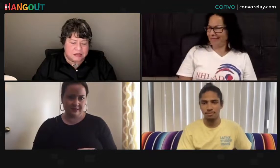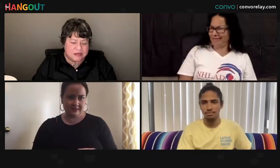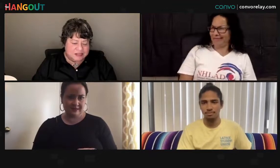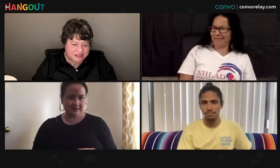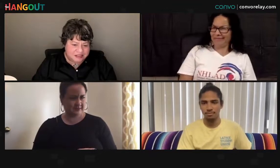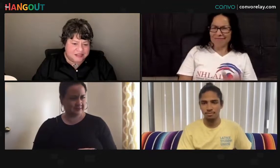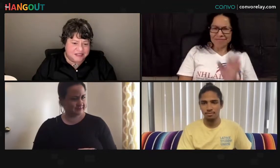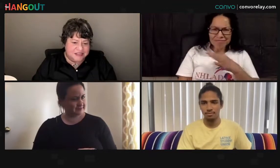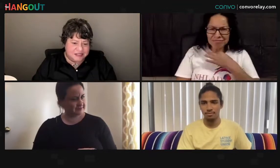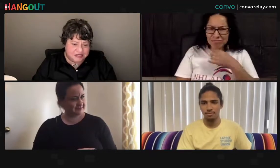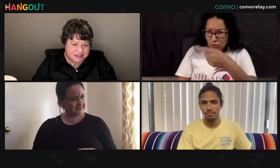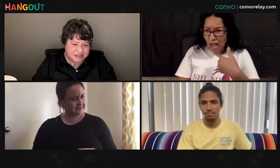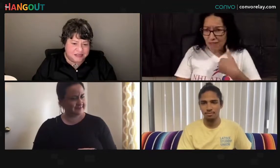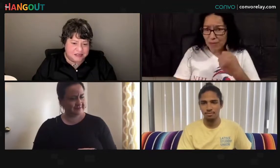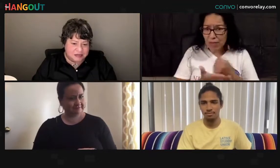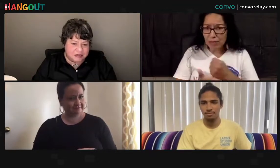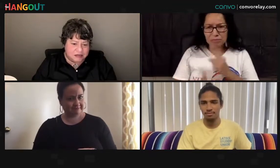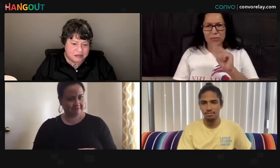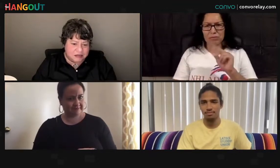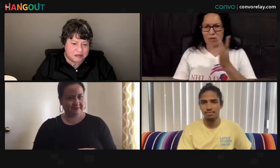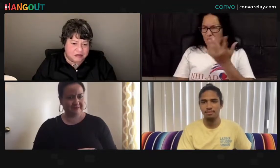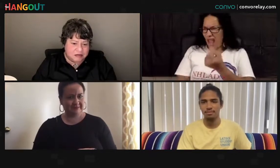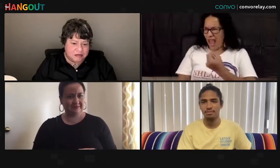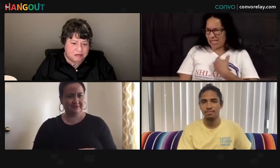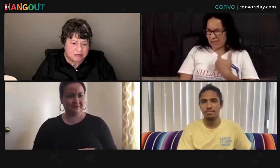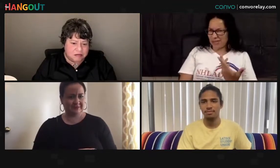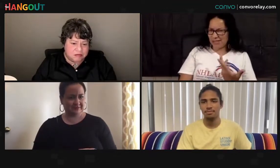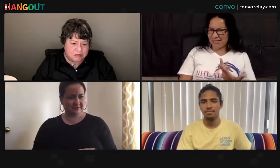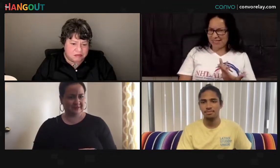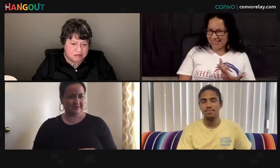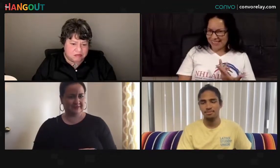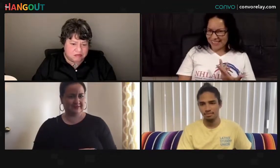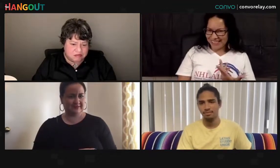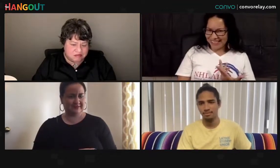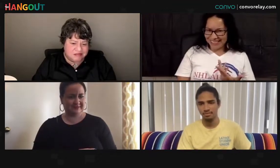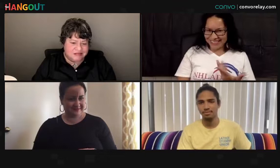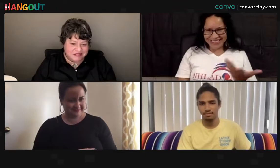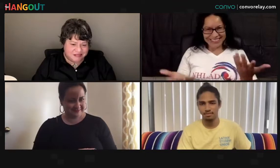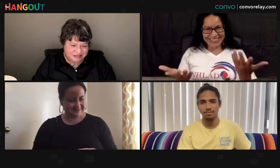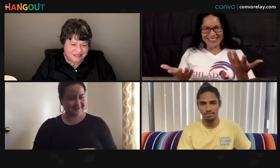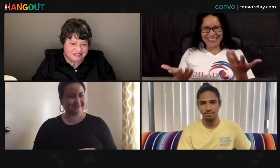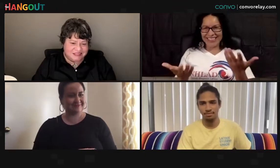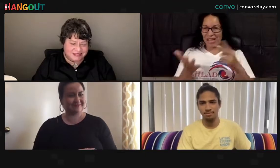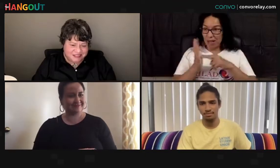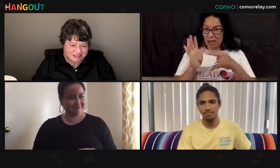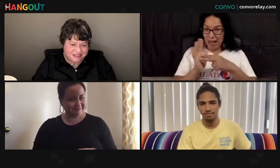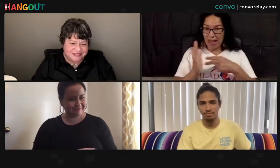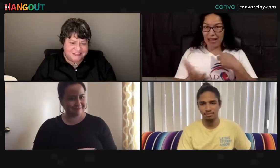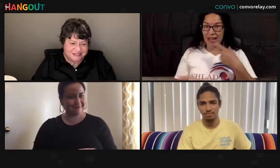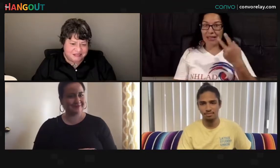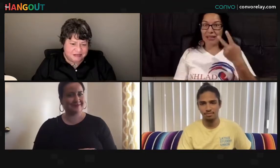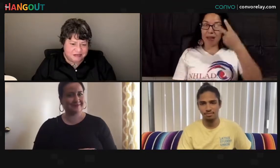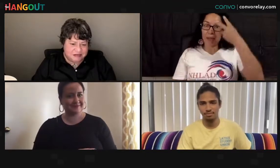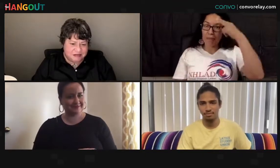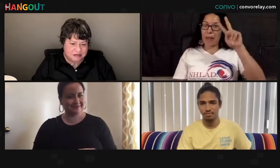And I'm like, "What? No, why are you even asking me?" You know? It just does that mean